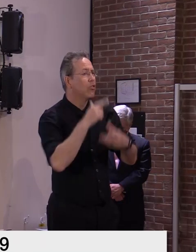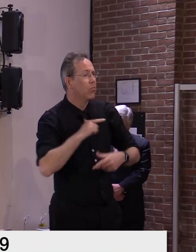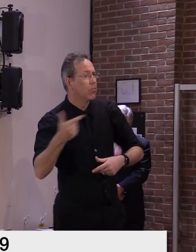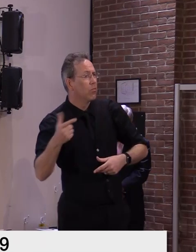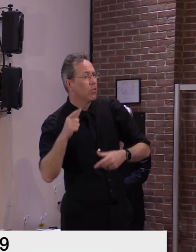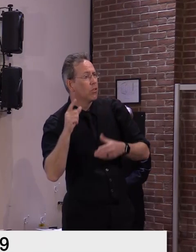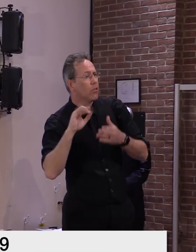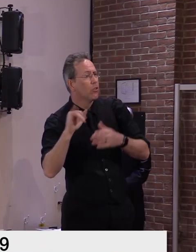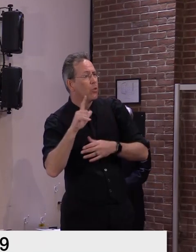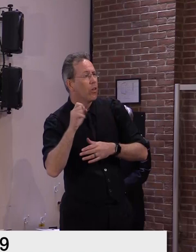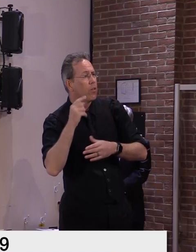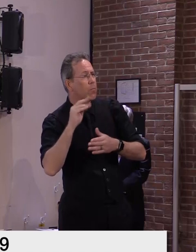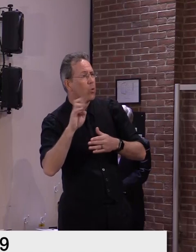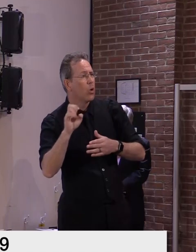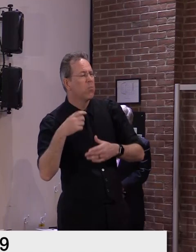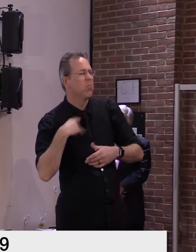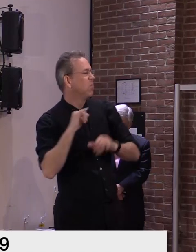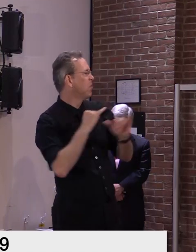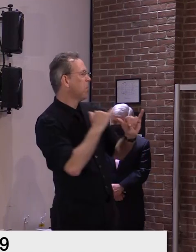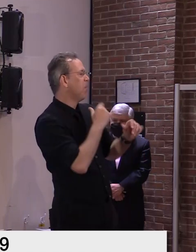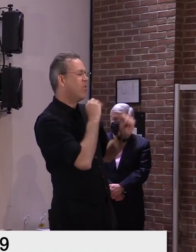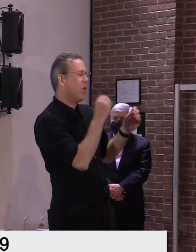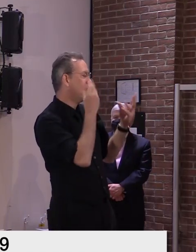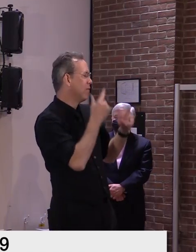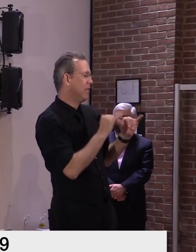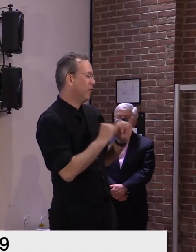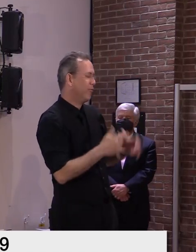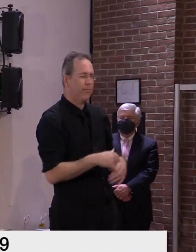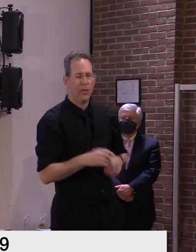No, I don't either, Governor. I think you covered it well.